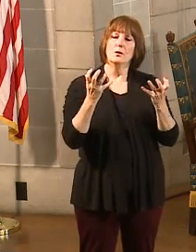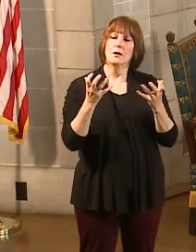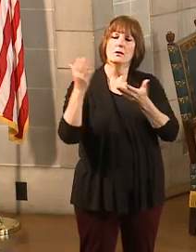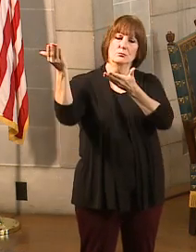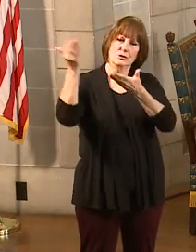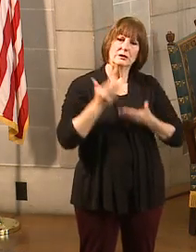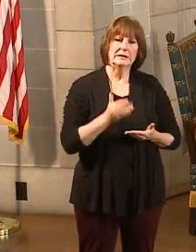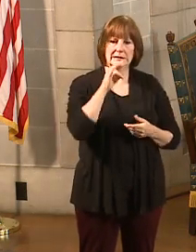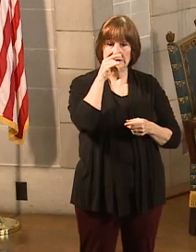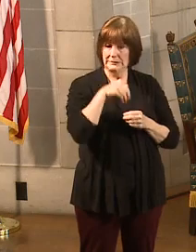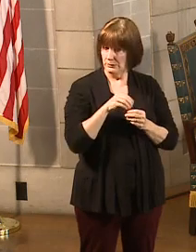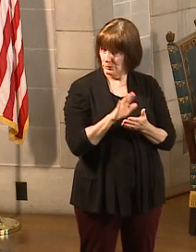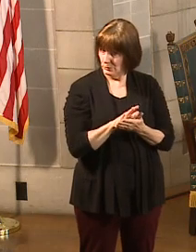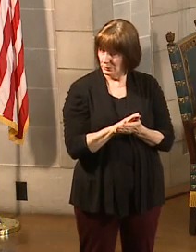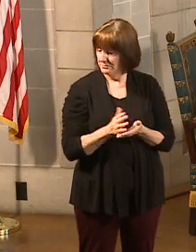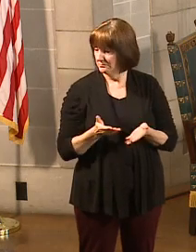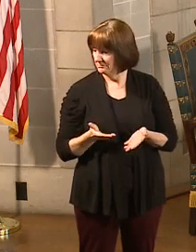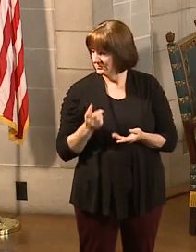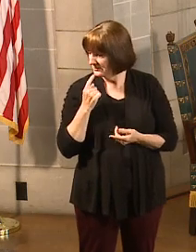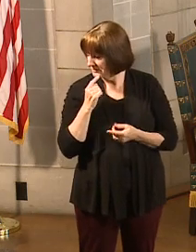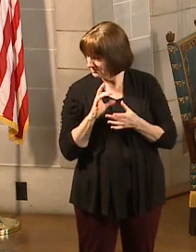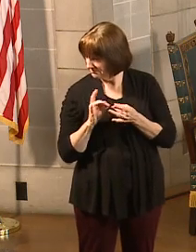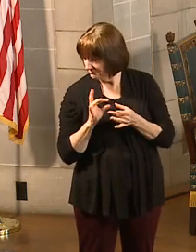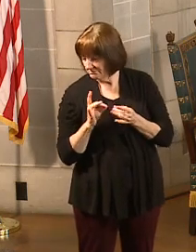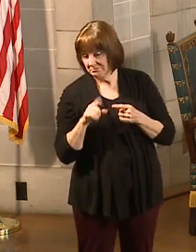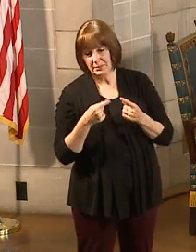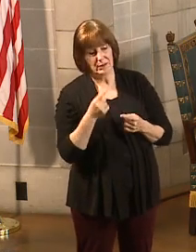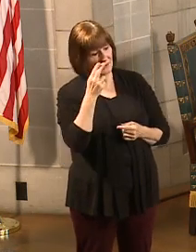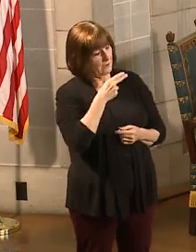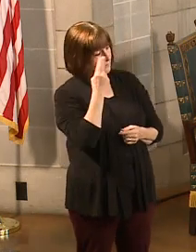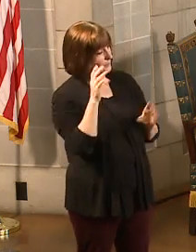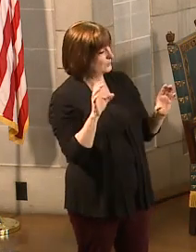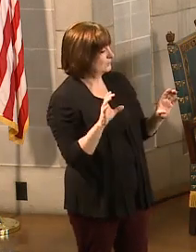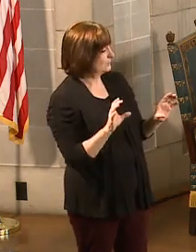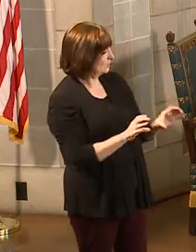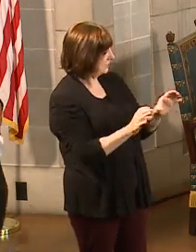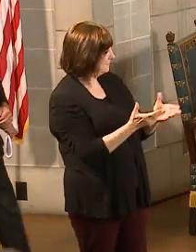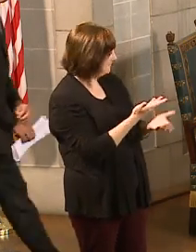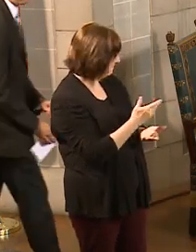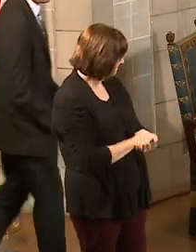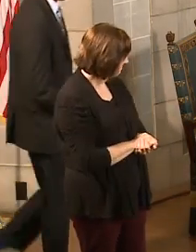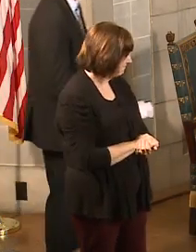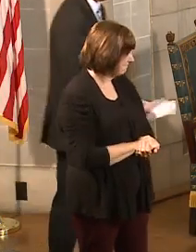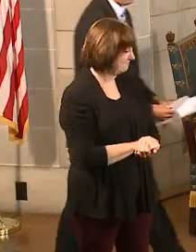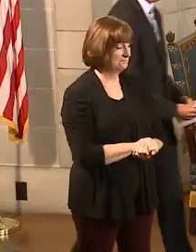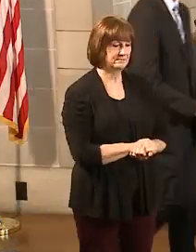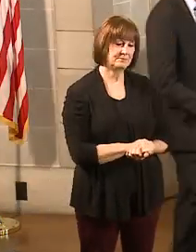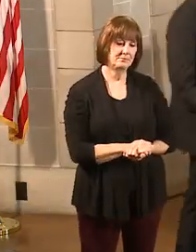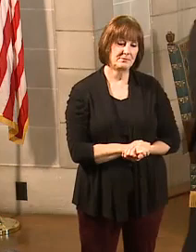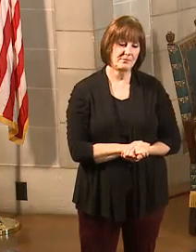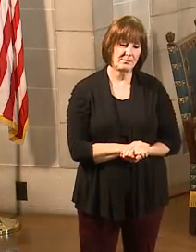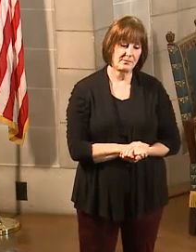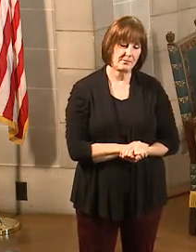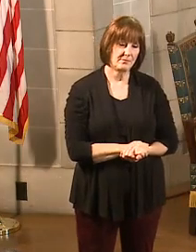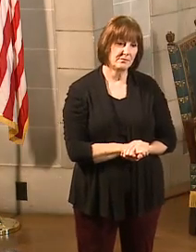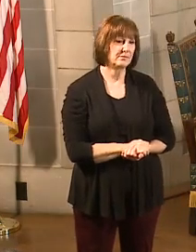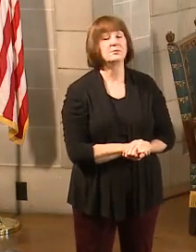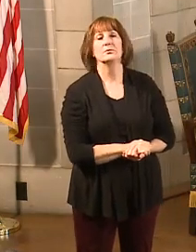back. So Jordan, I'm going to ask you to come up and say a few words about what the Catholic schools got going on. Thank you.